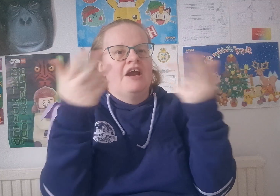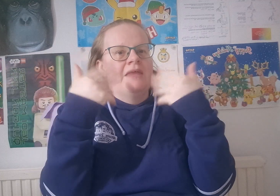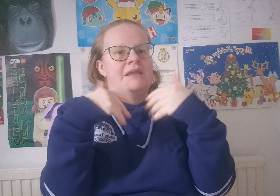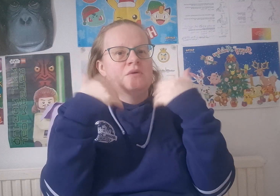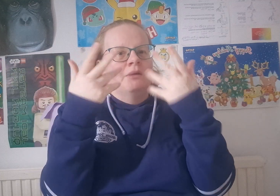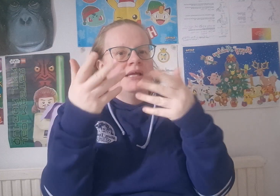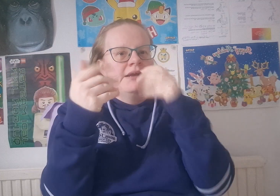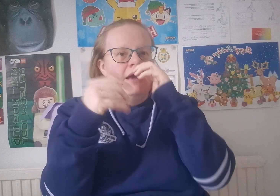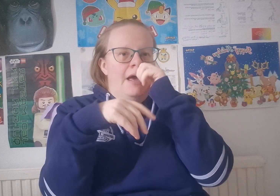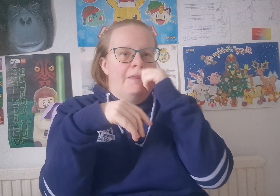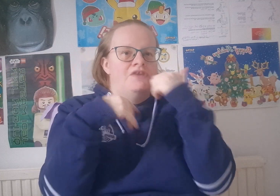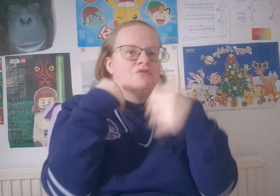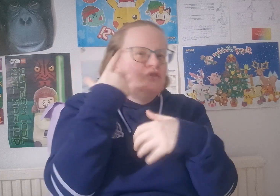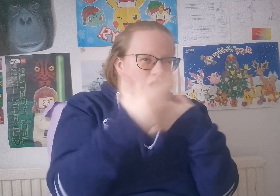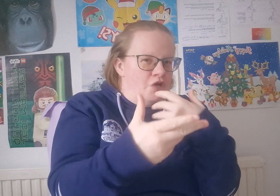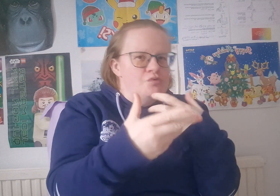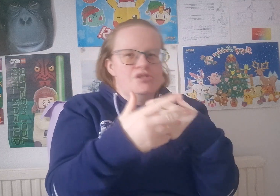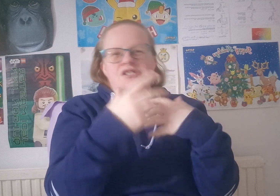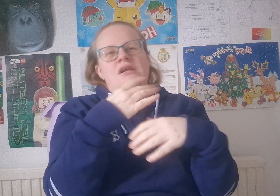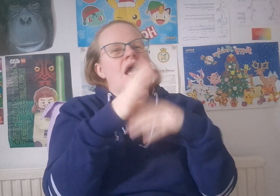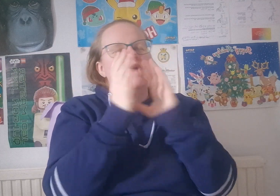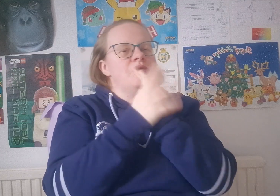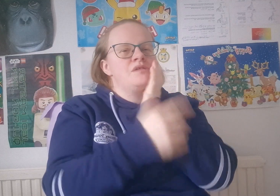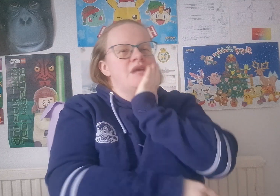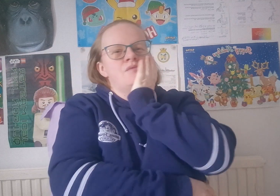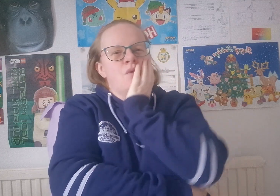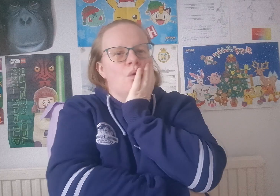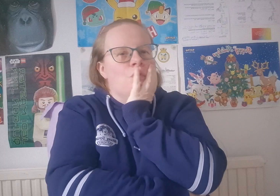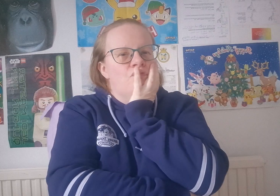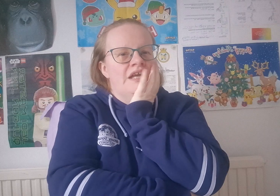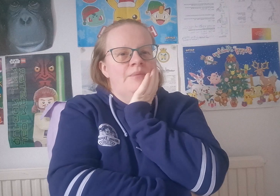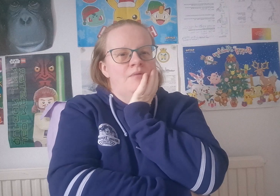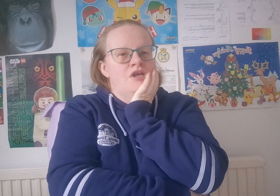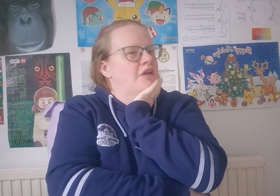and then you come in, and then you've got the ghosts, and it was all really well done, and the